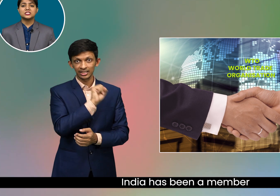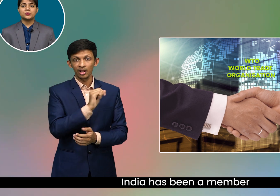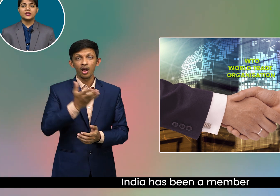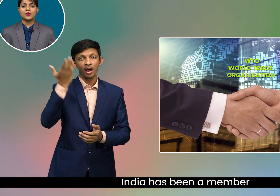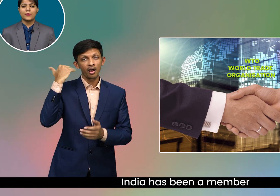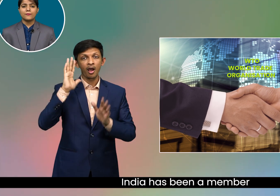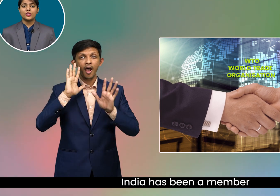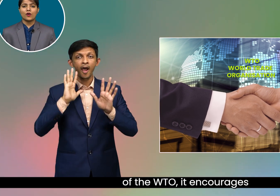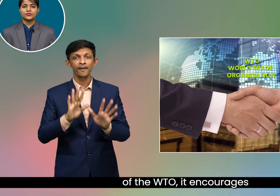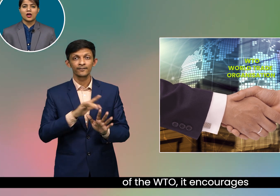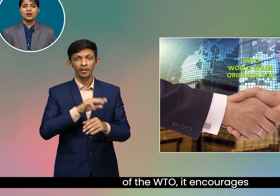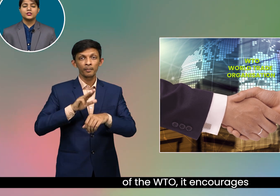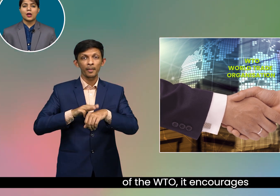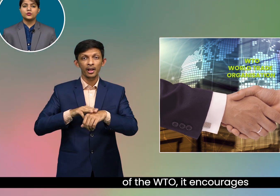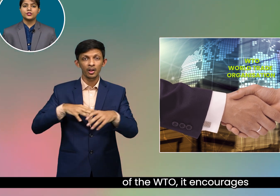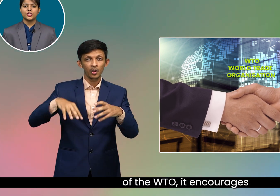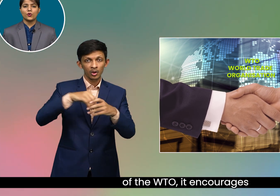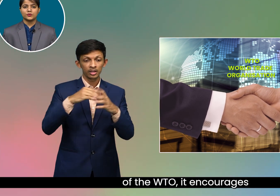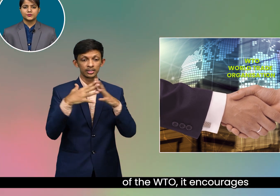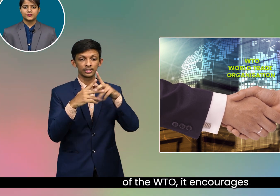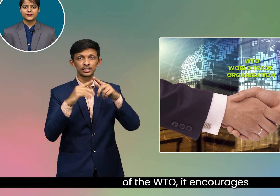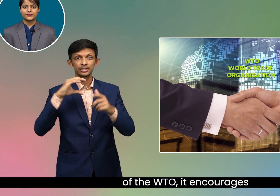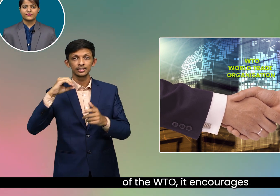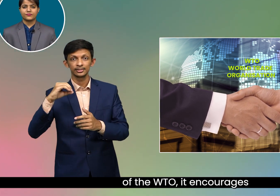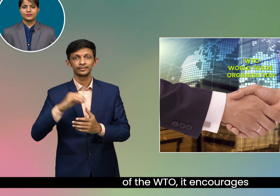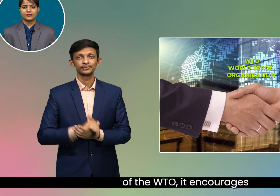India has been a member of the WTO.